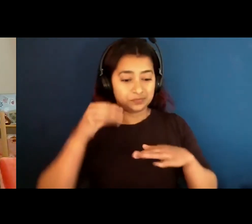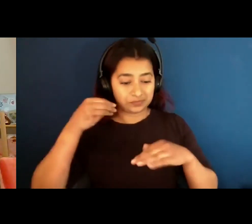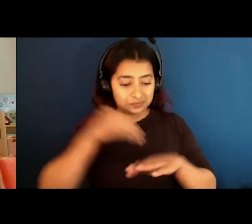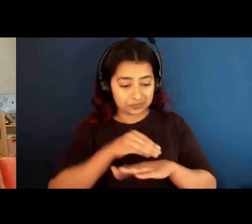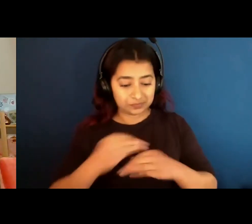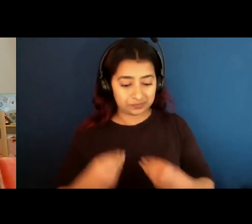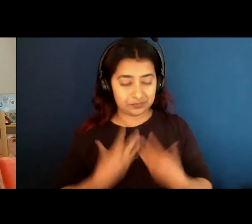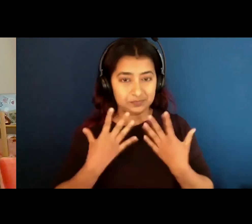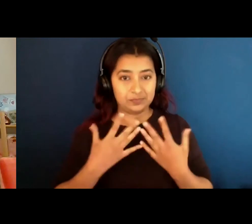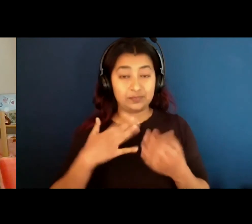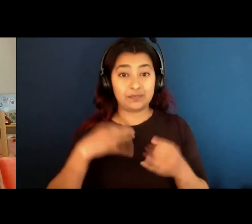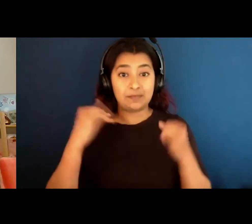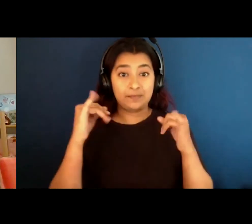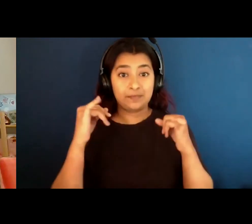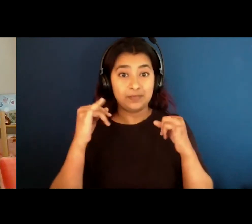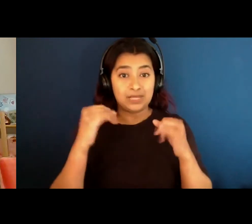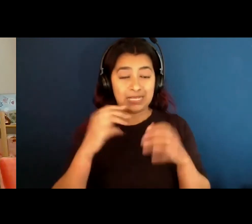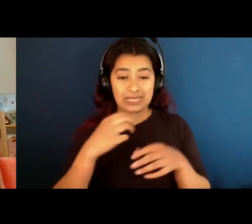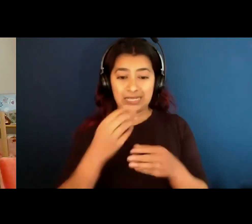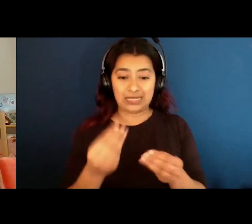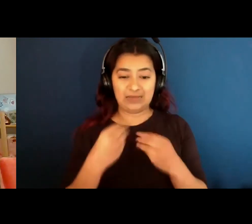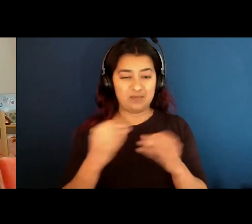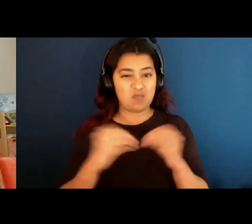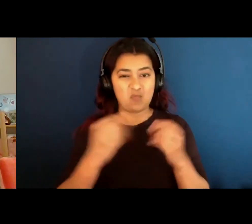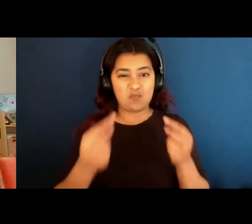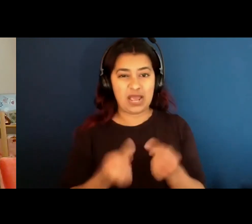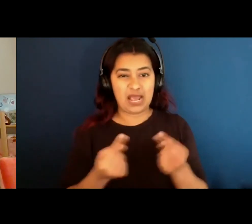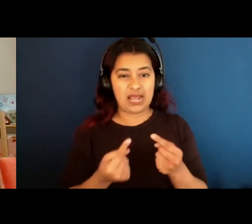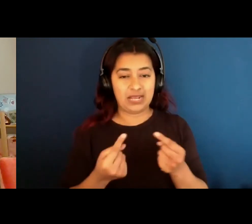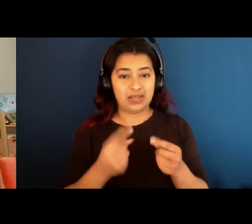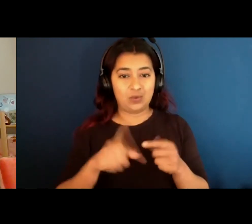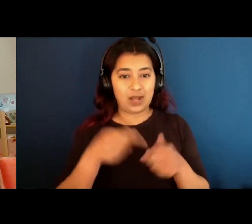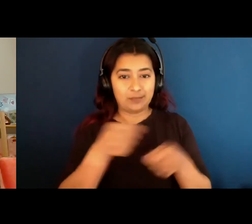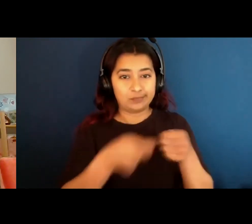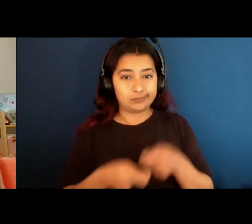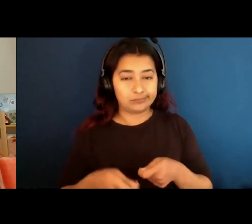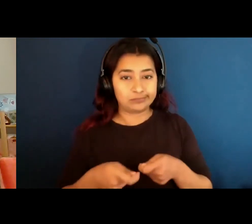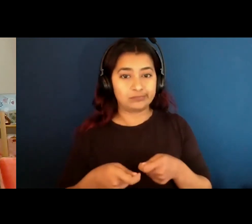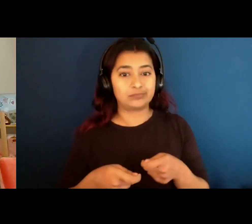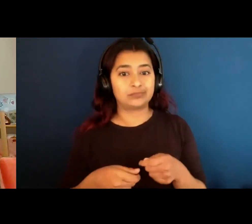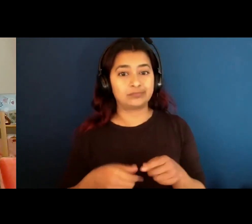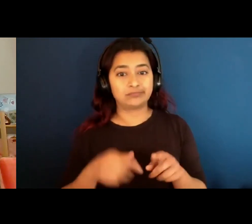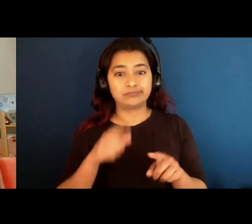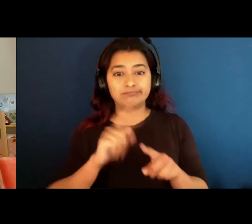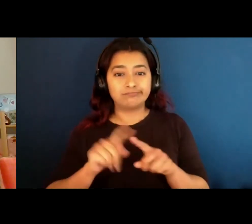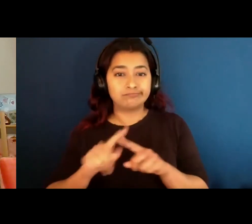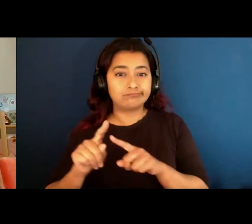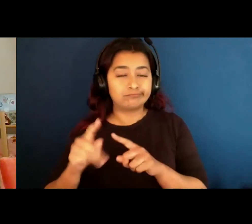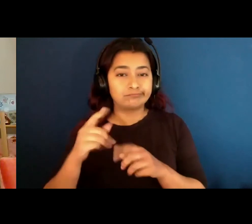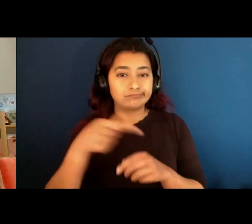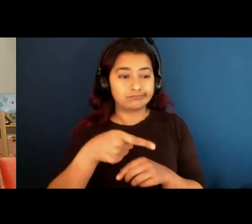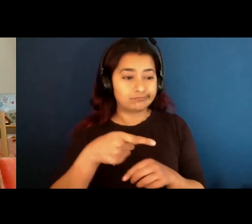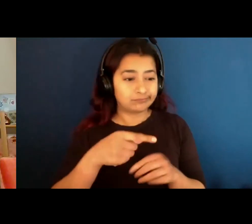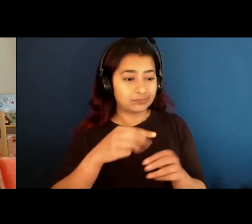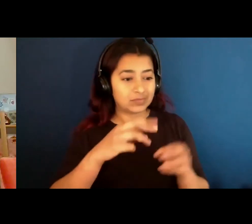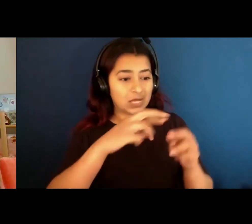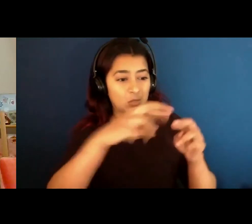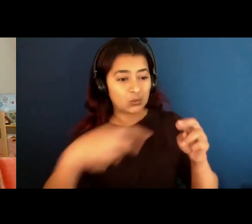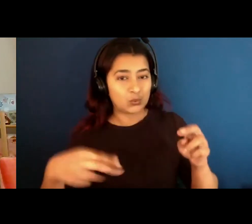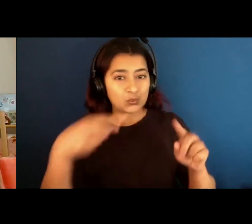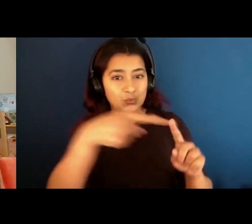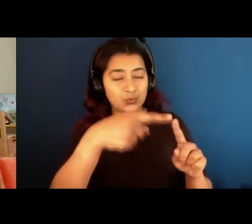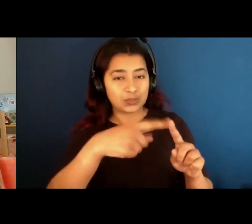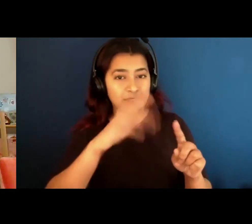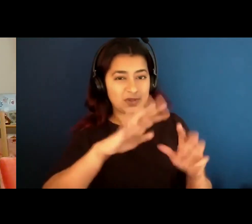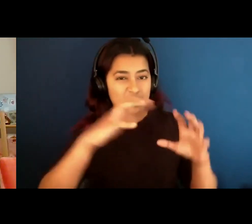most pain when I am braiding, shouts at its bend, tying yarn or kanekalon at the square root of someone's head,